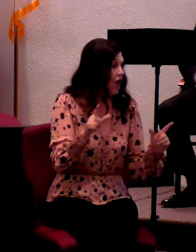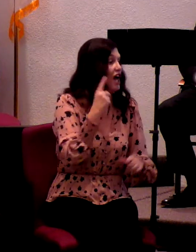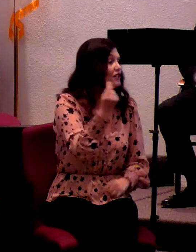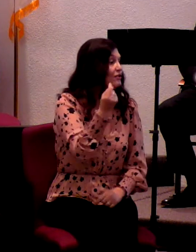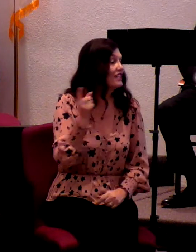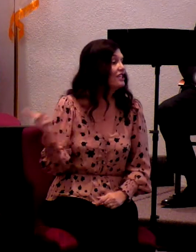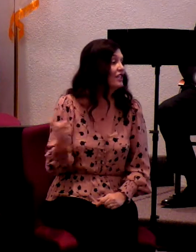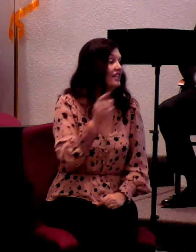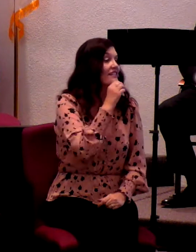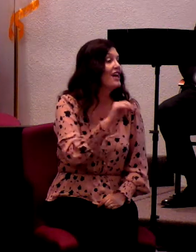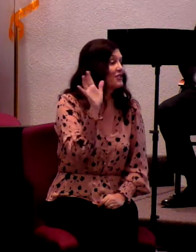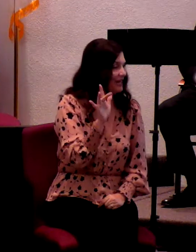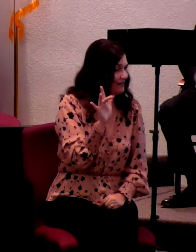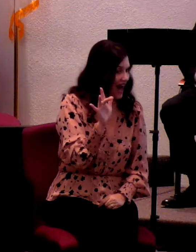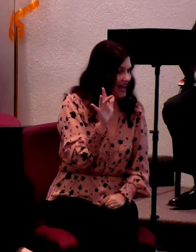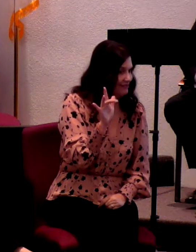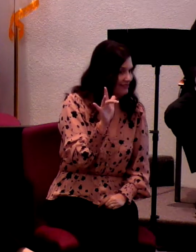turns 25.